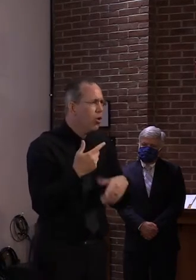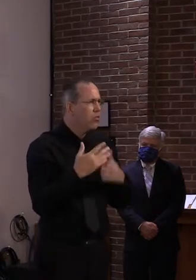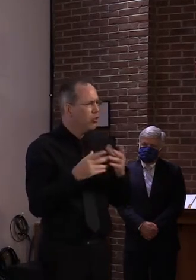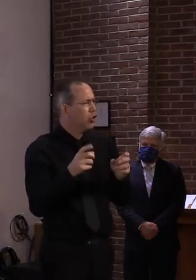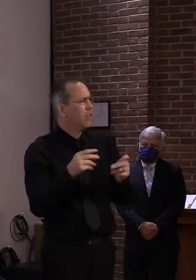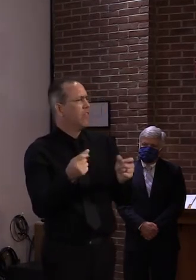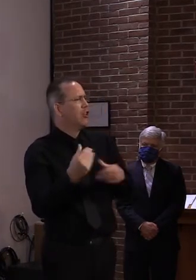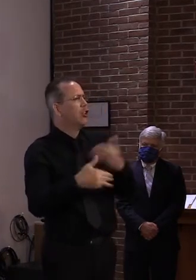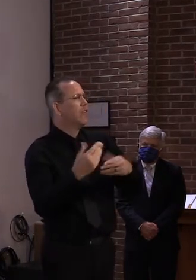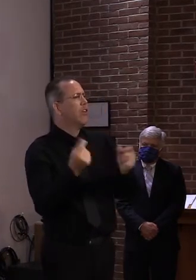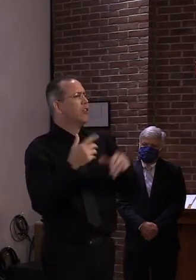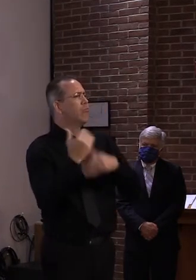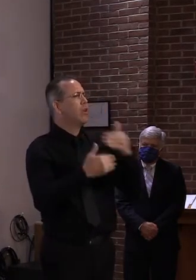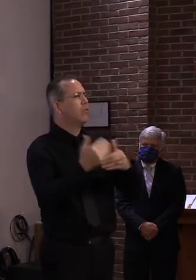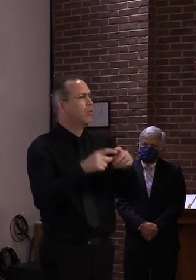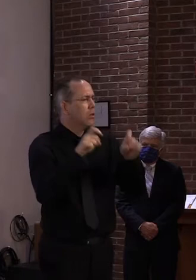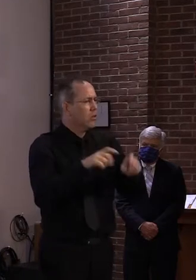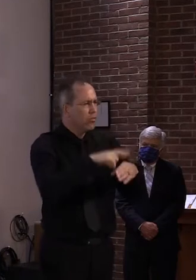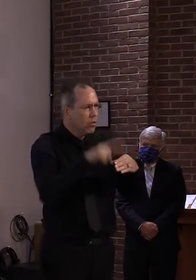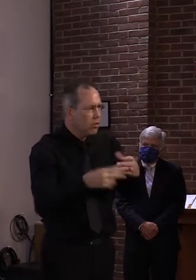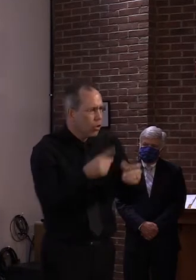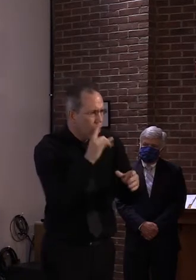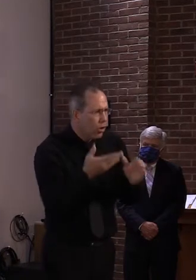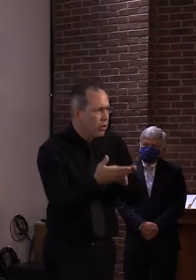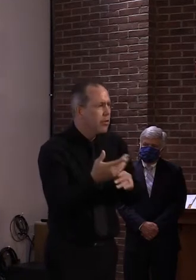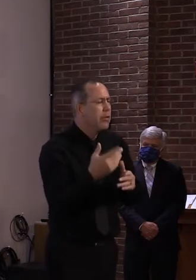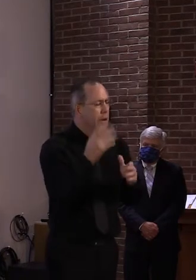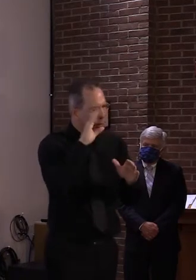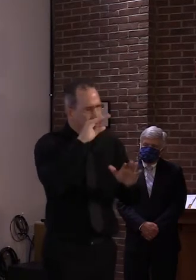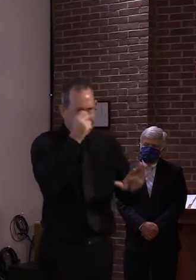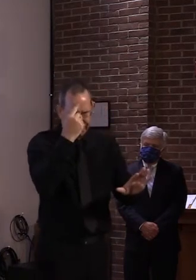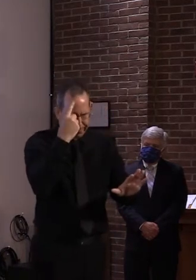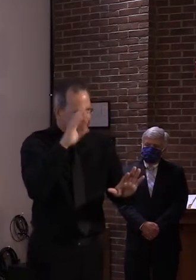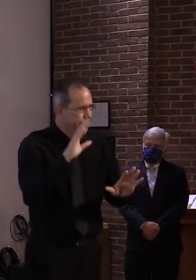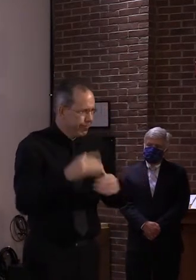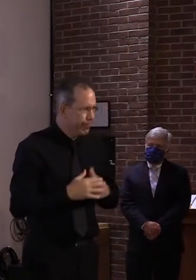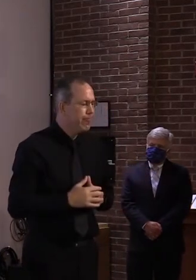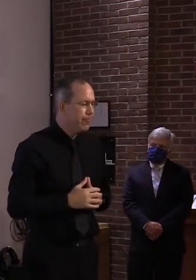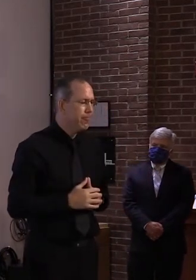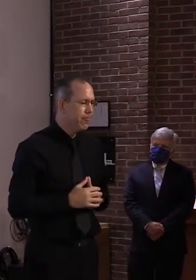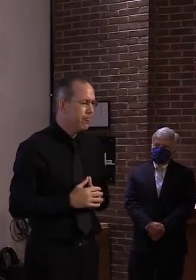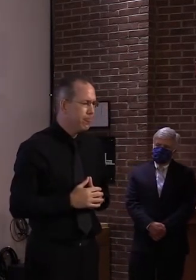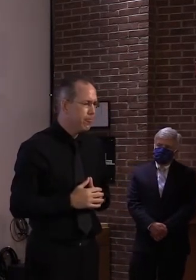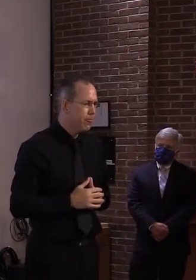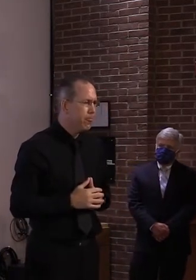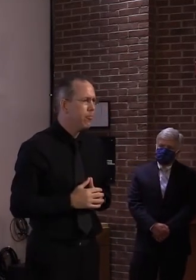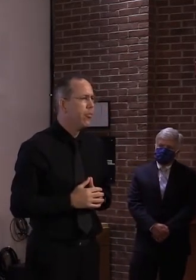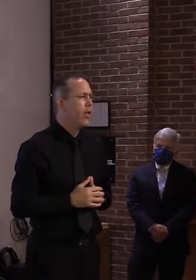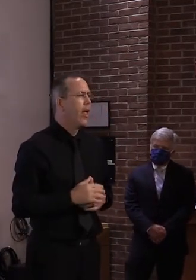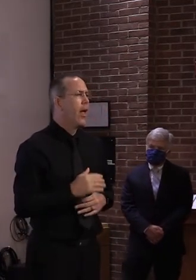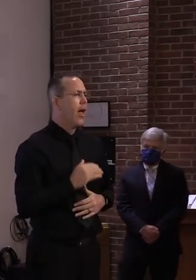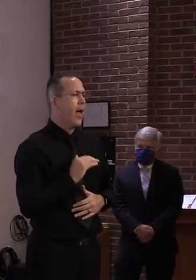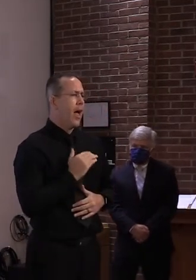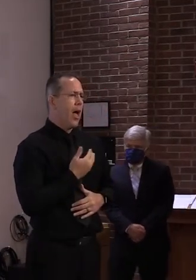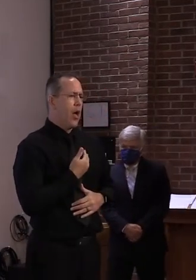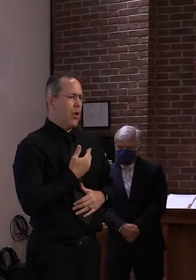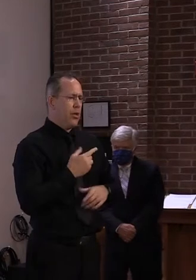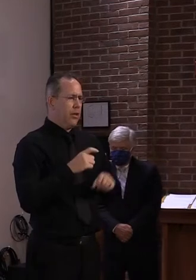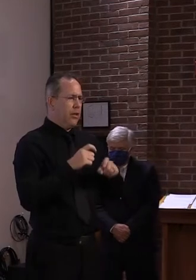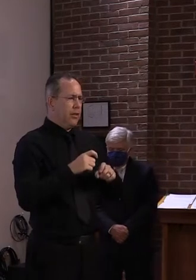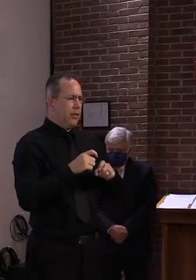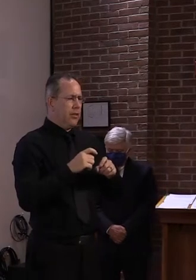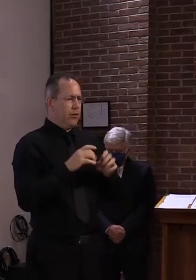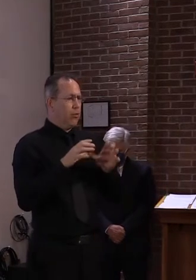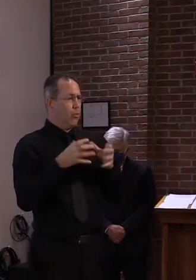points that the testing task force that has been, I think, a couple weeks now working